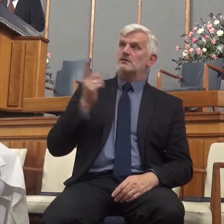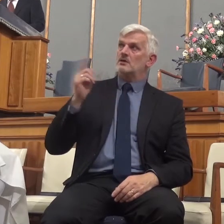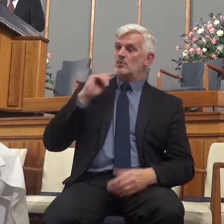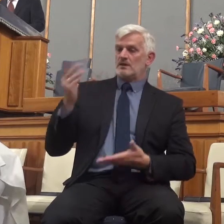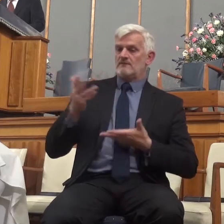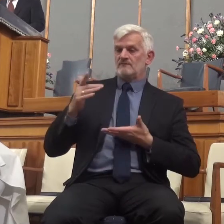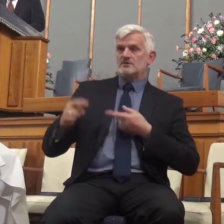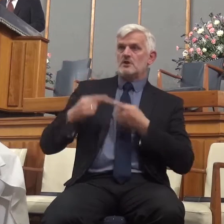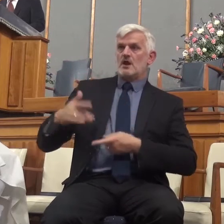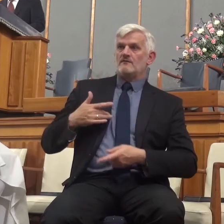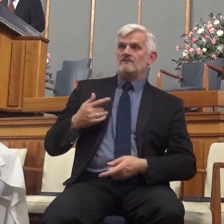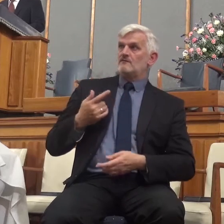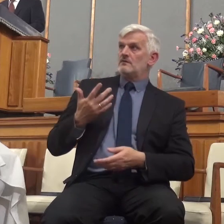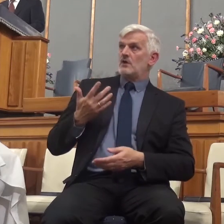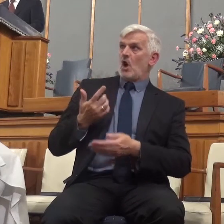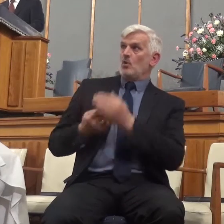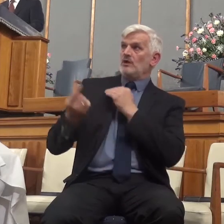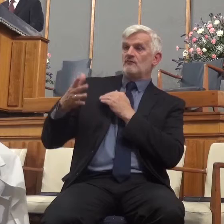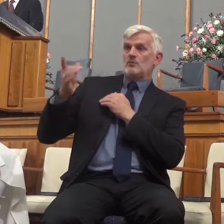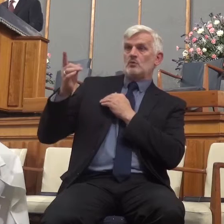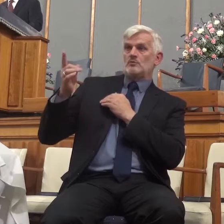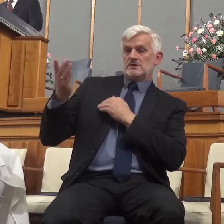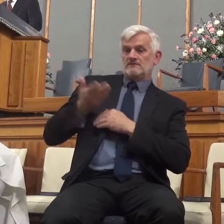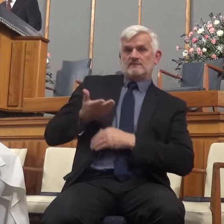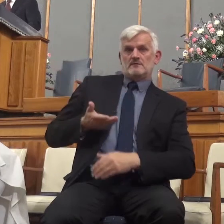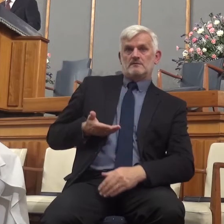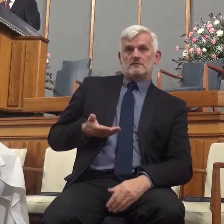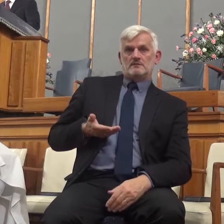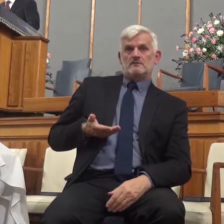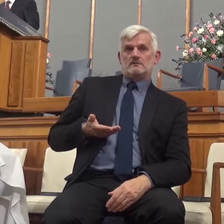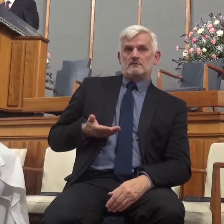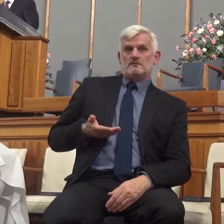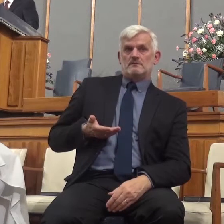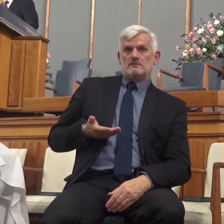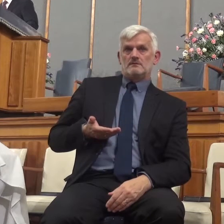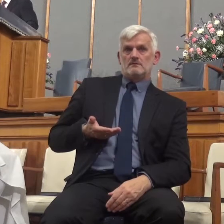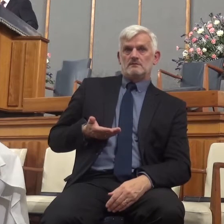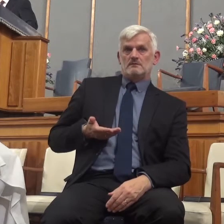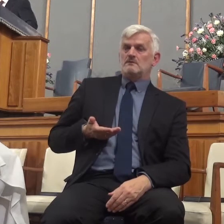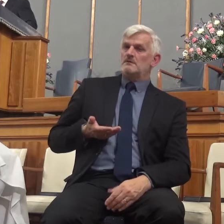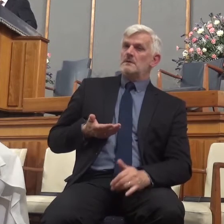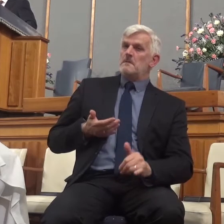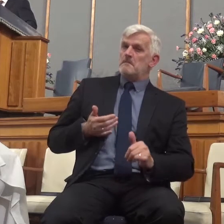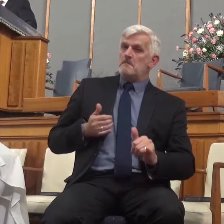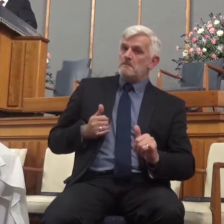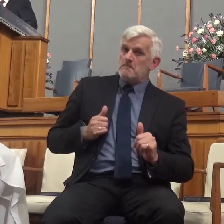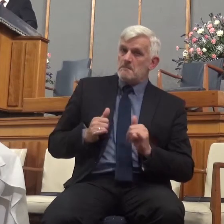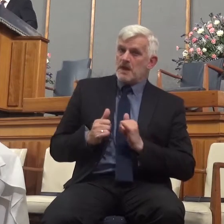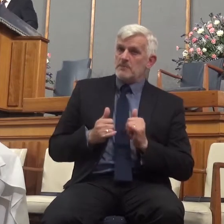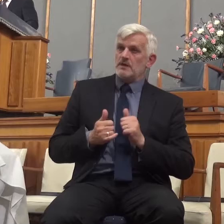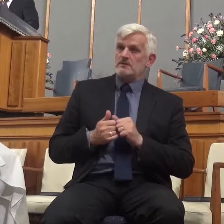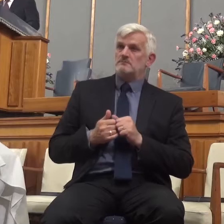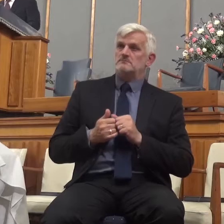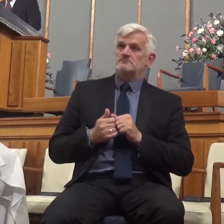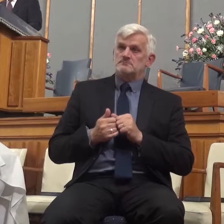forever. Only he can give eternal life. If I am to be included in those